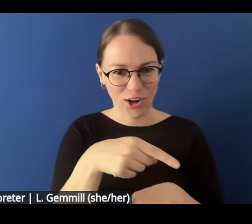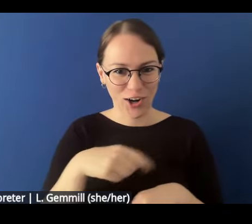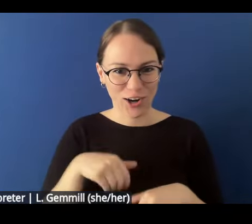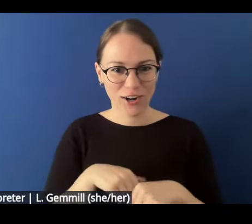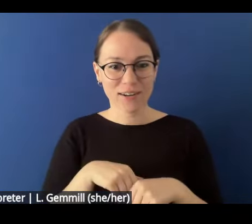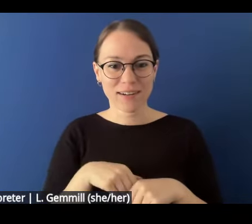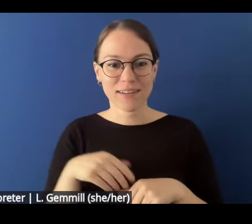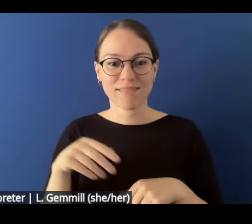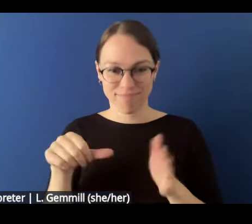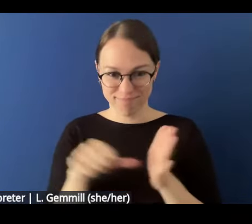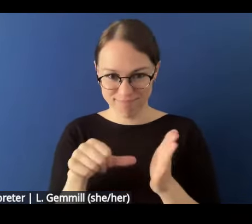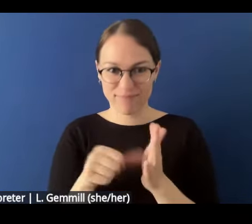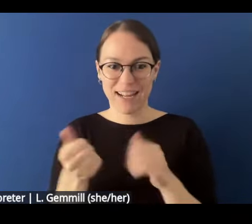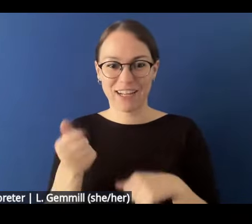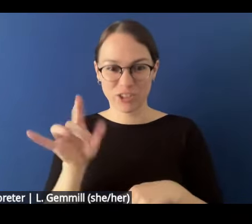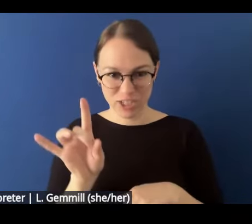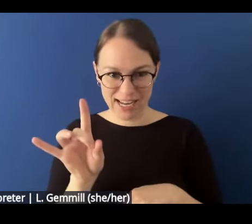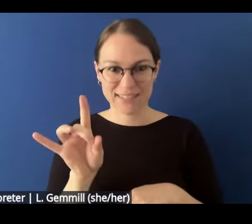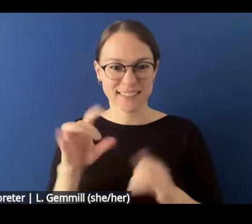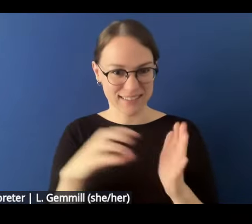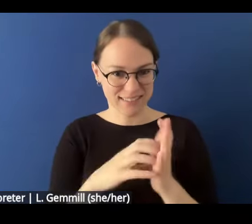relating to the certificate of circulator.